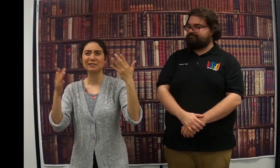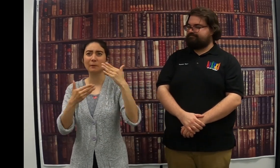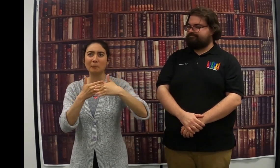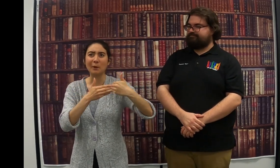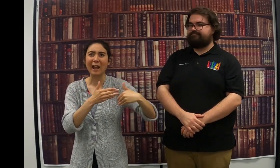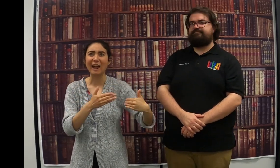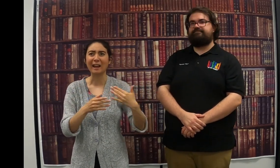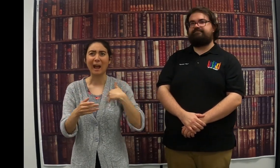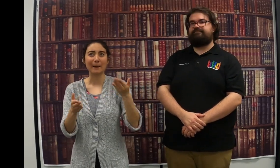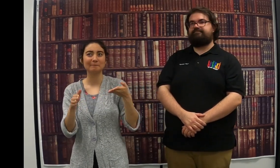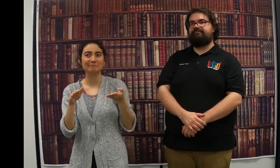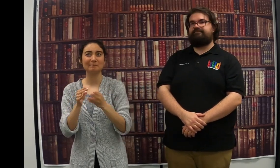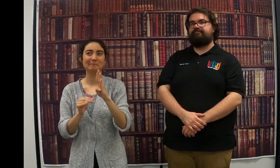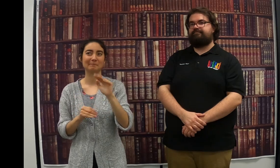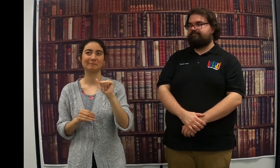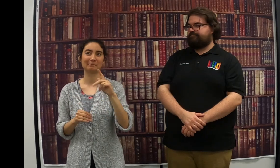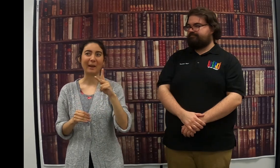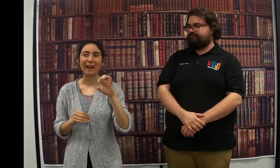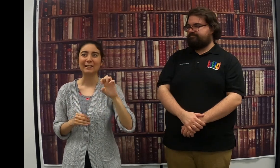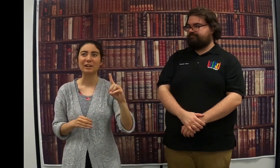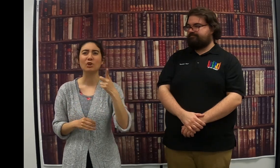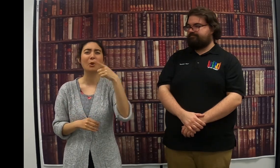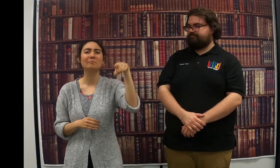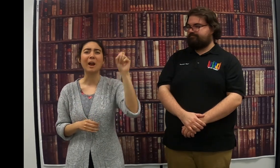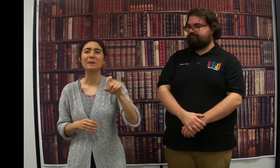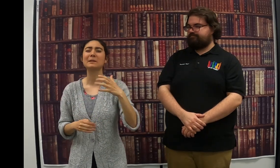baked. You must be hungry from all your hard work.